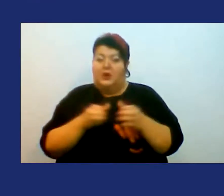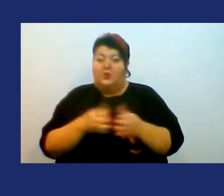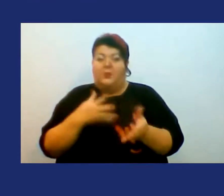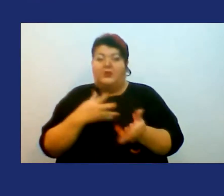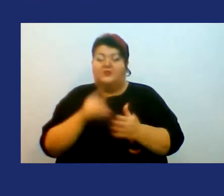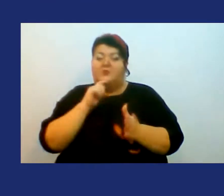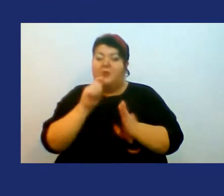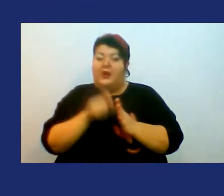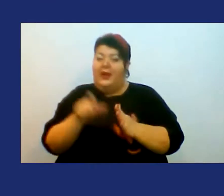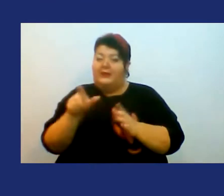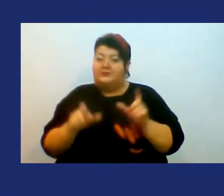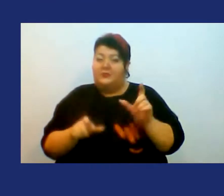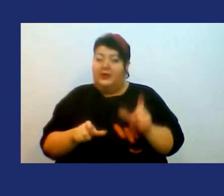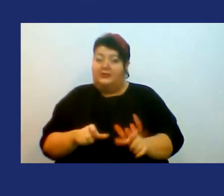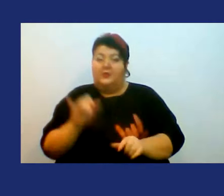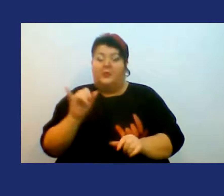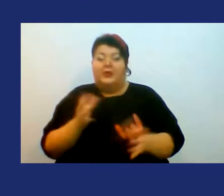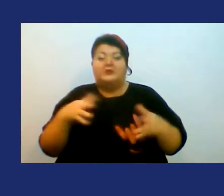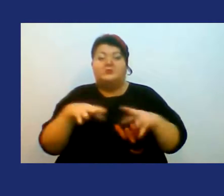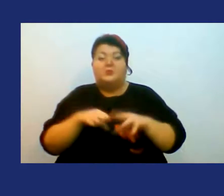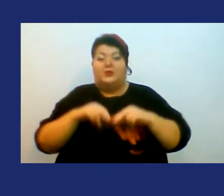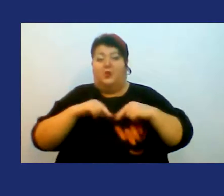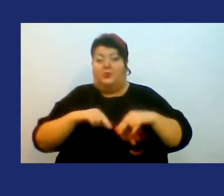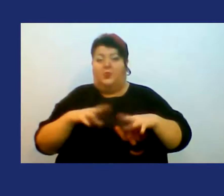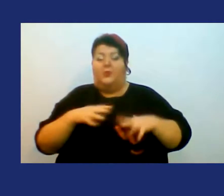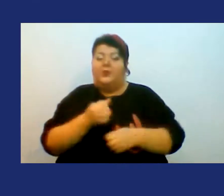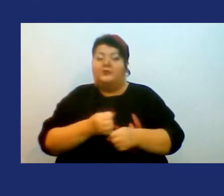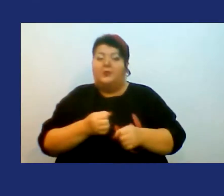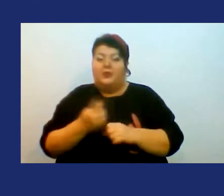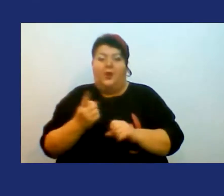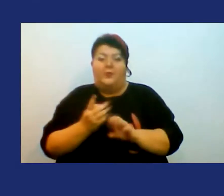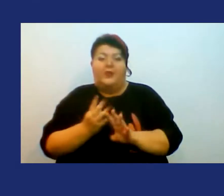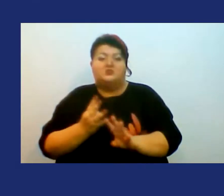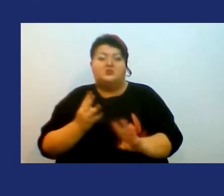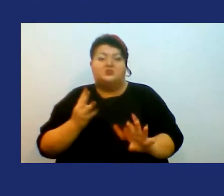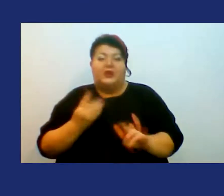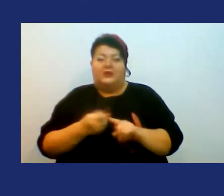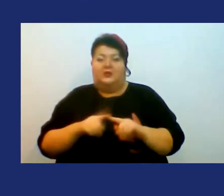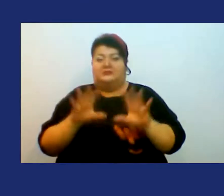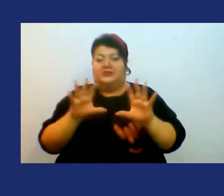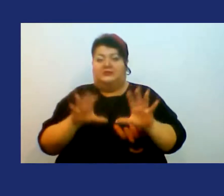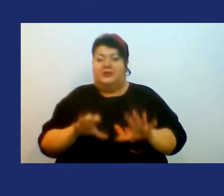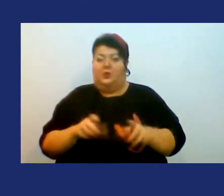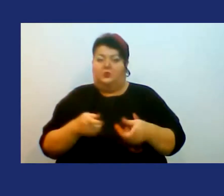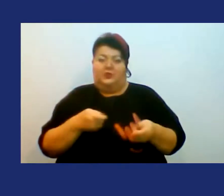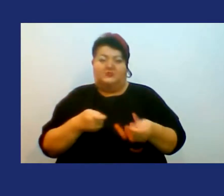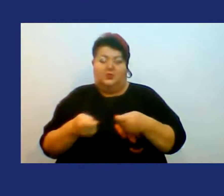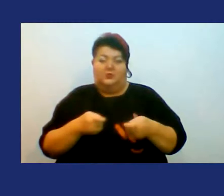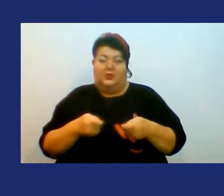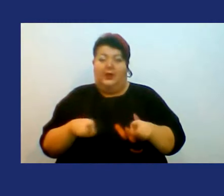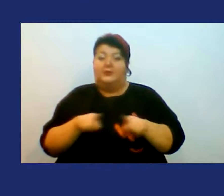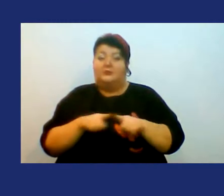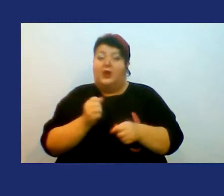also represented in our working group with its experts, and together we designed